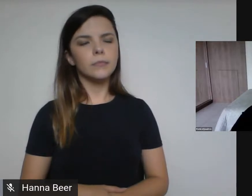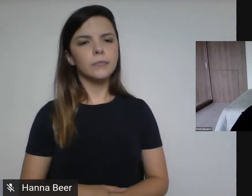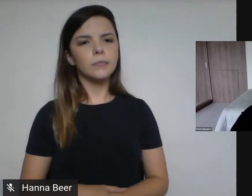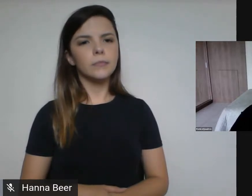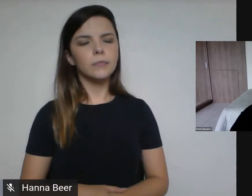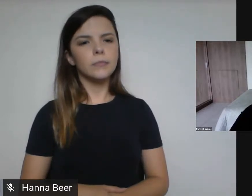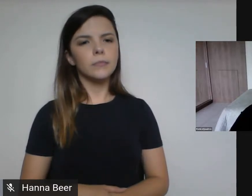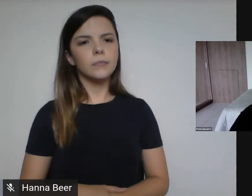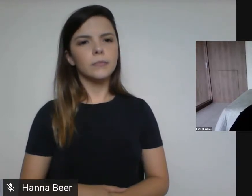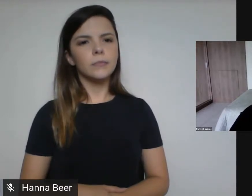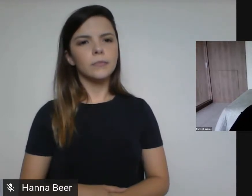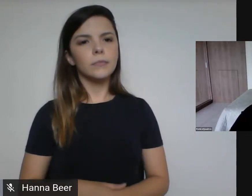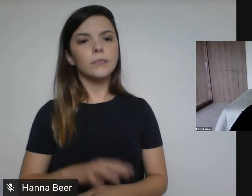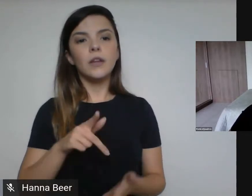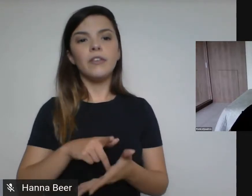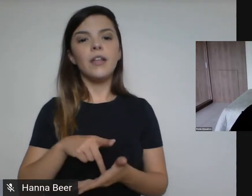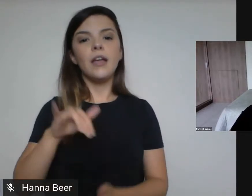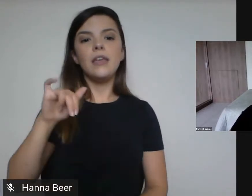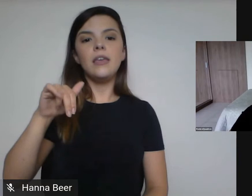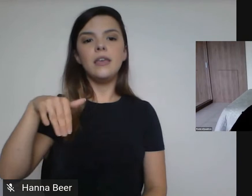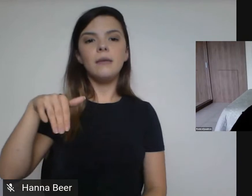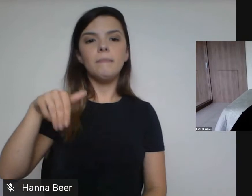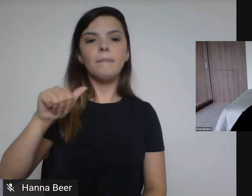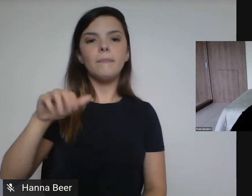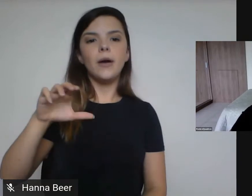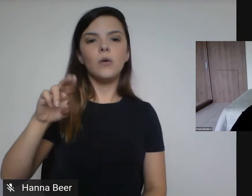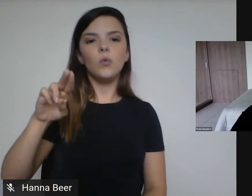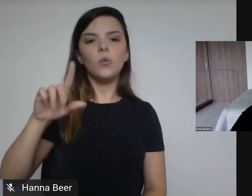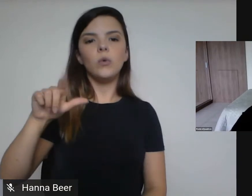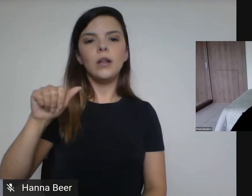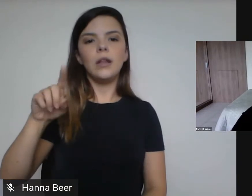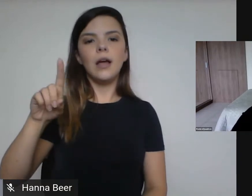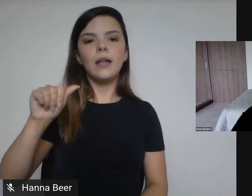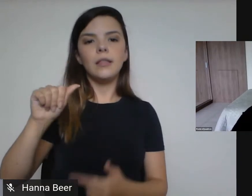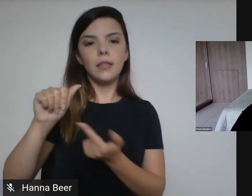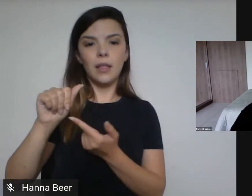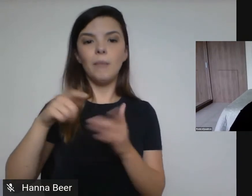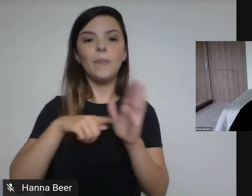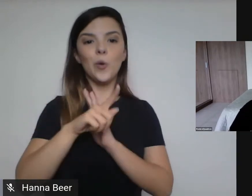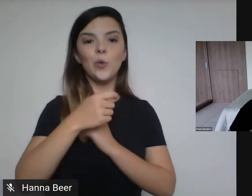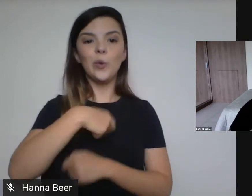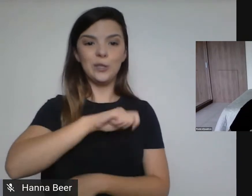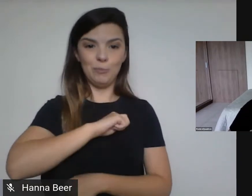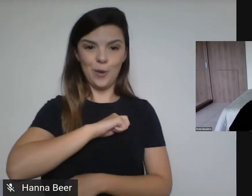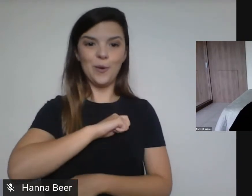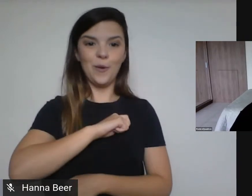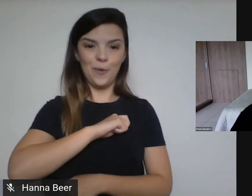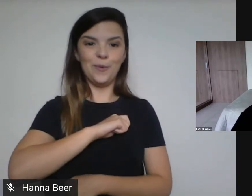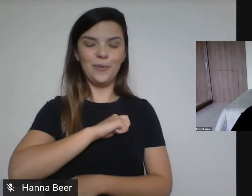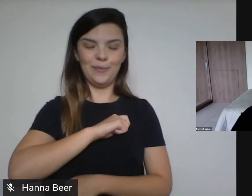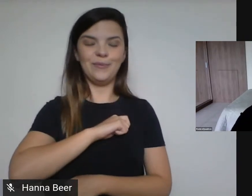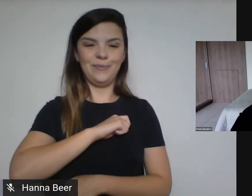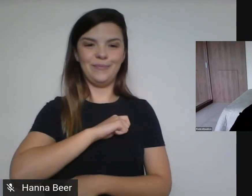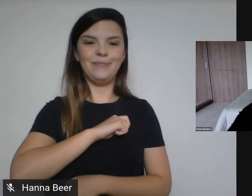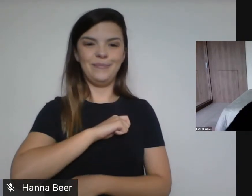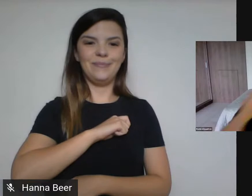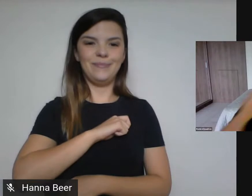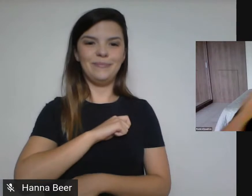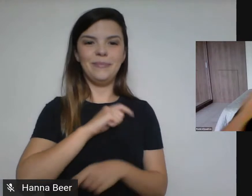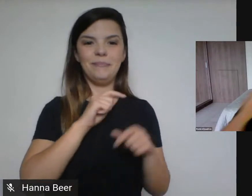Actually, Immaculada Baez made the question in Spanish now. Let me see if I can work